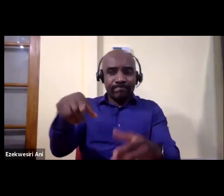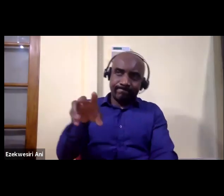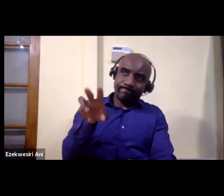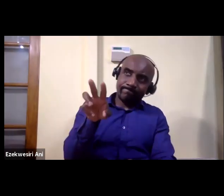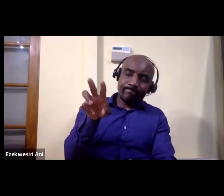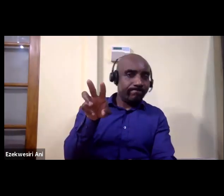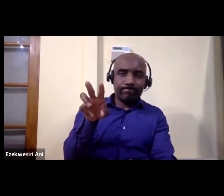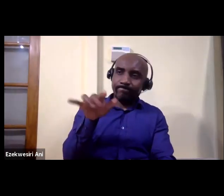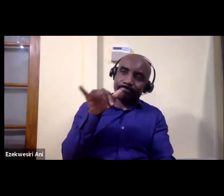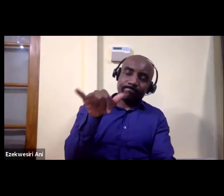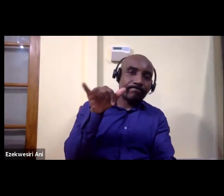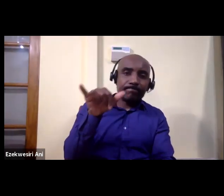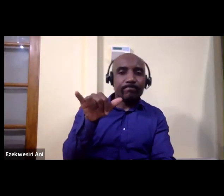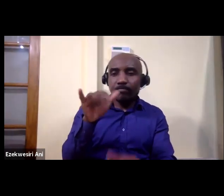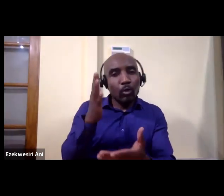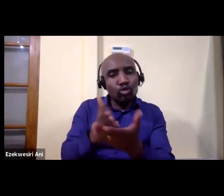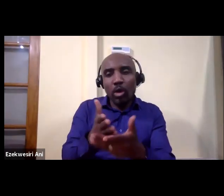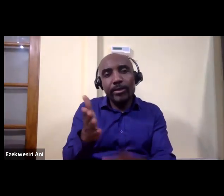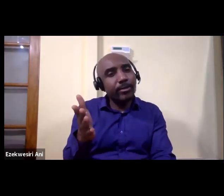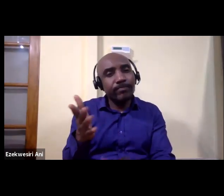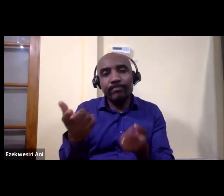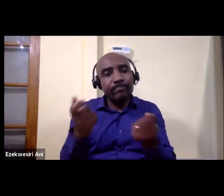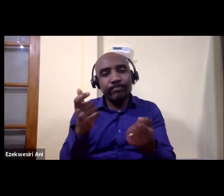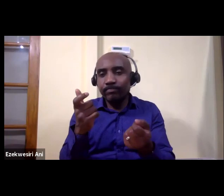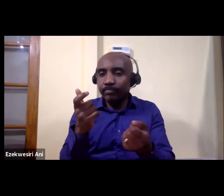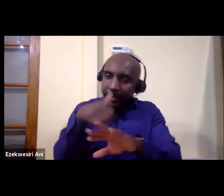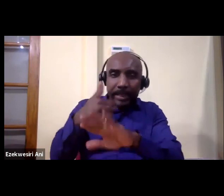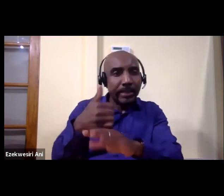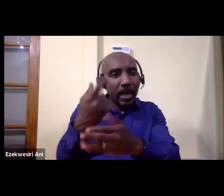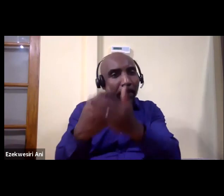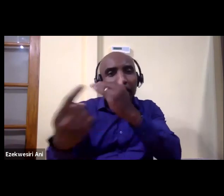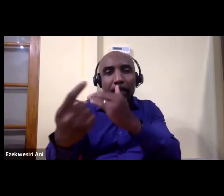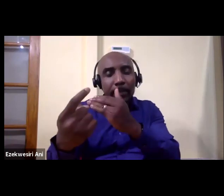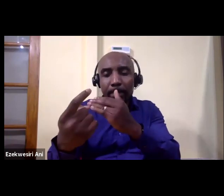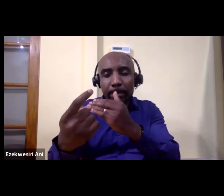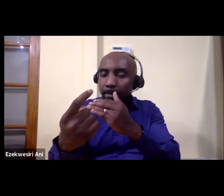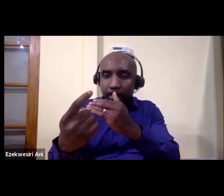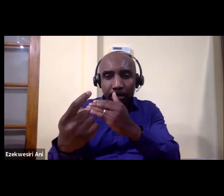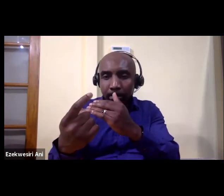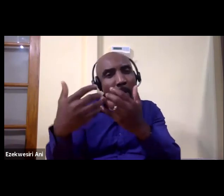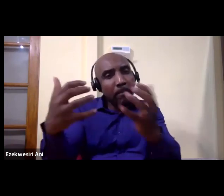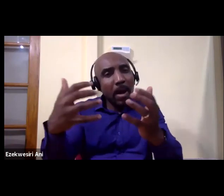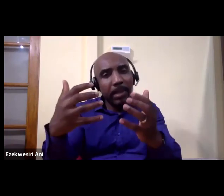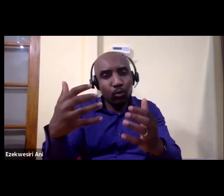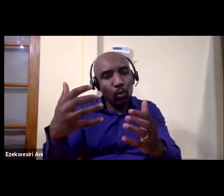to administer that, and therefore I believe it has to be independent. But this